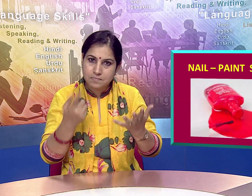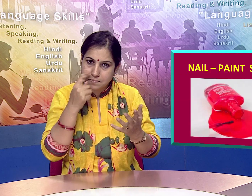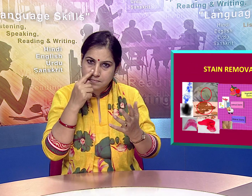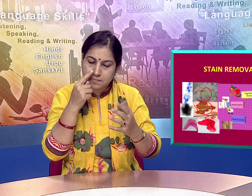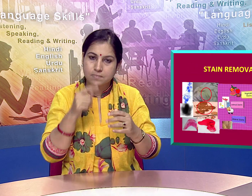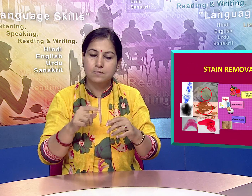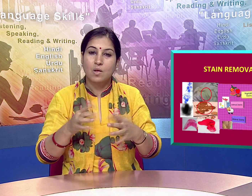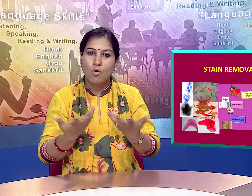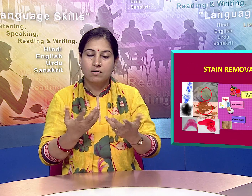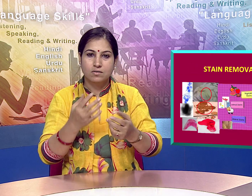grease,